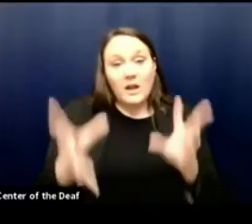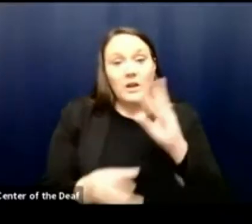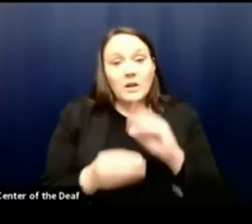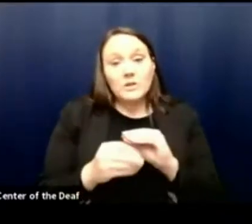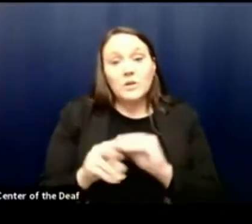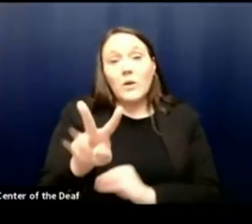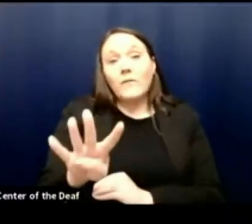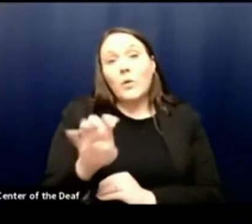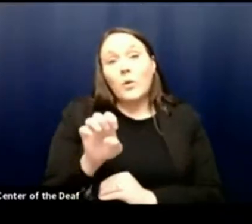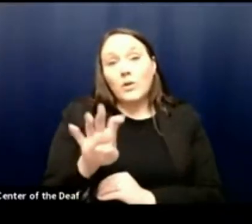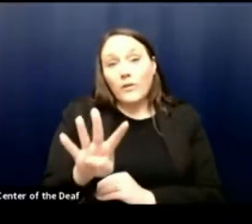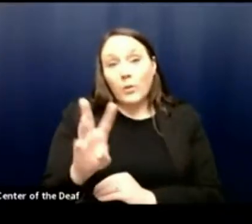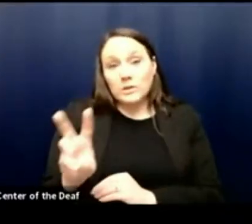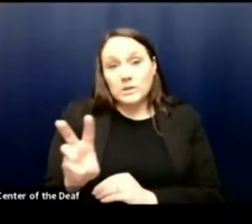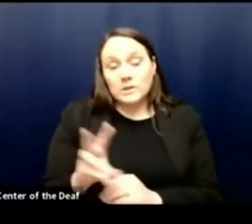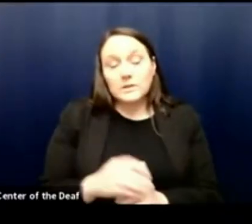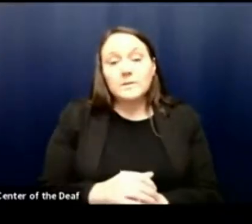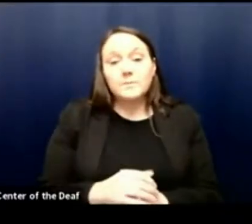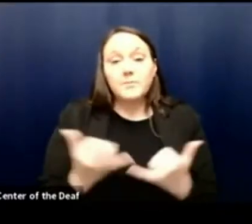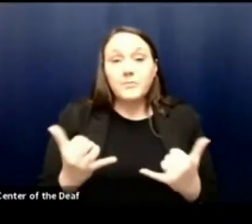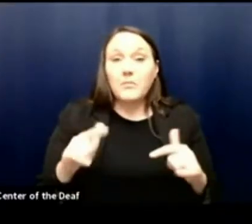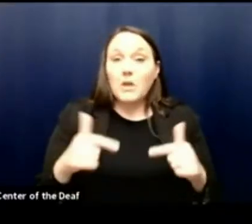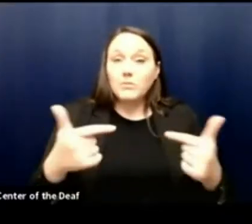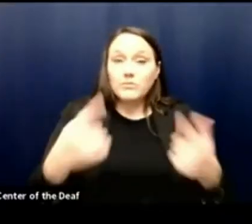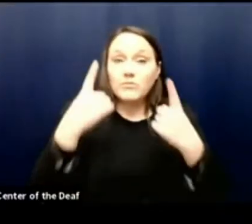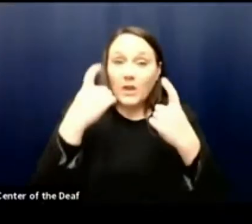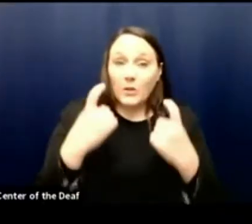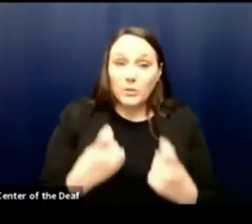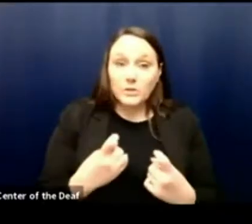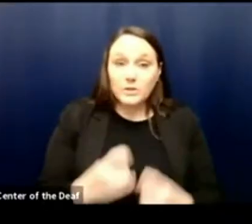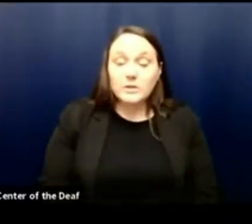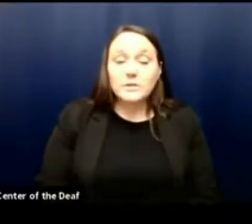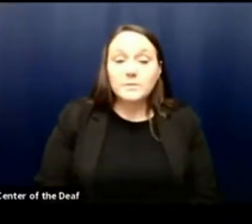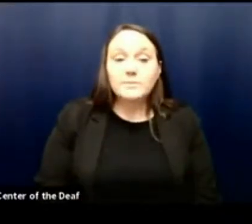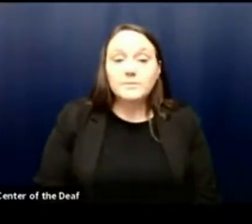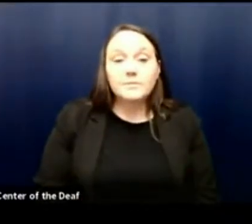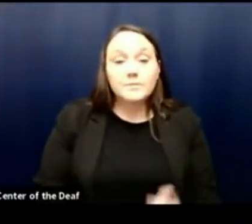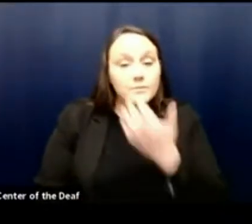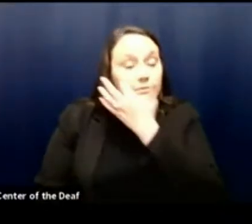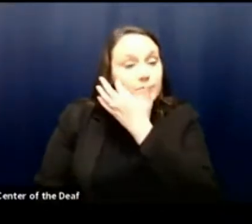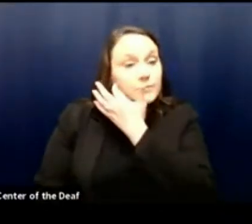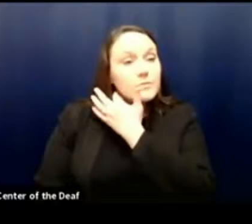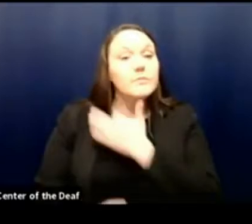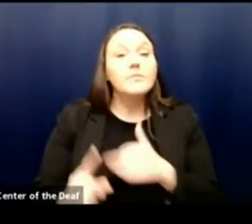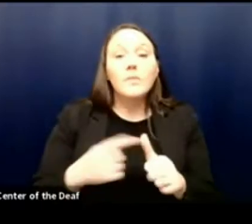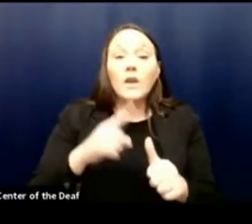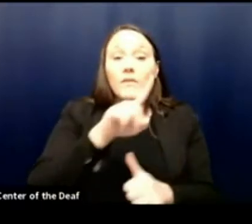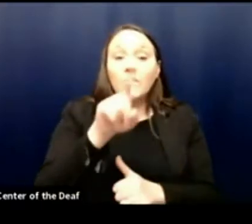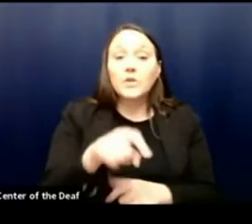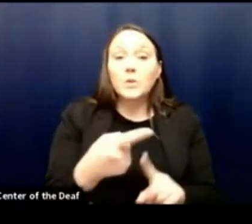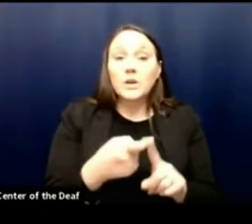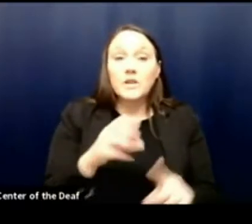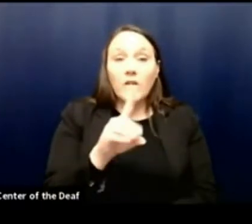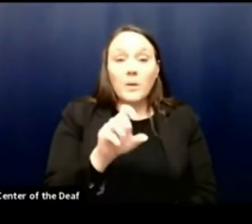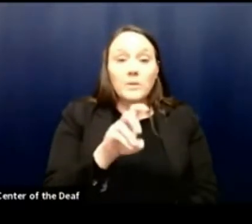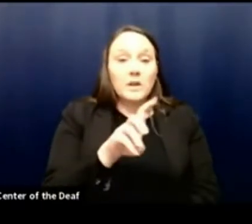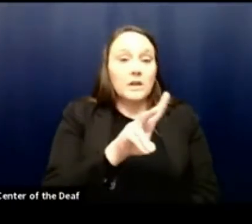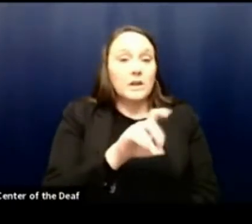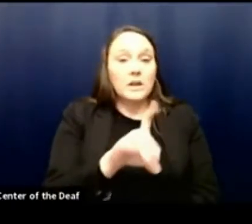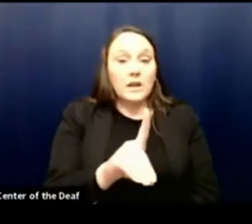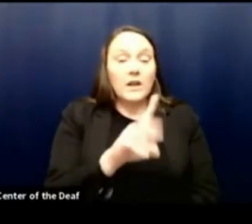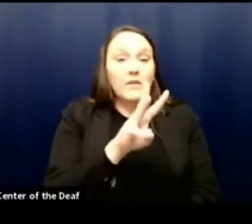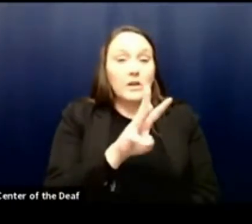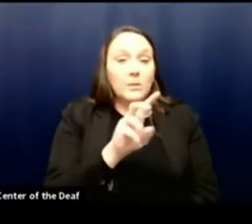446. And now I'll open it up for questions. All right, first question we have is from David with